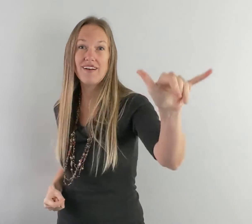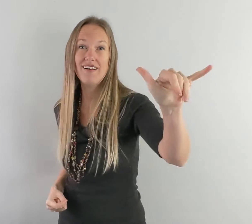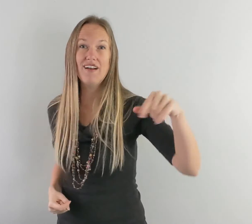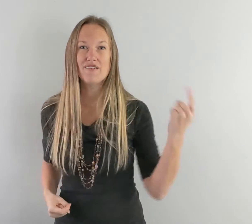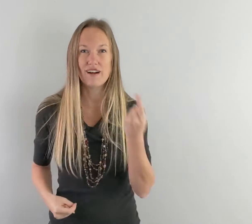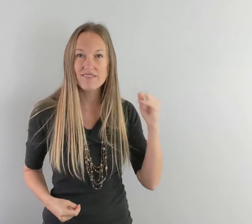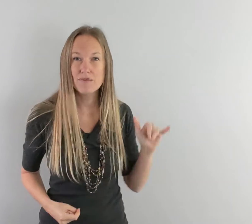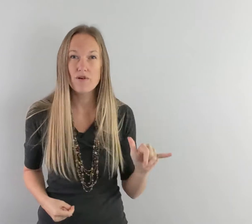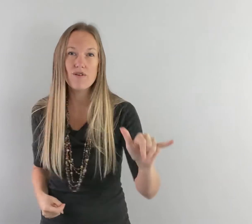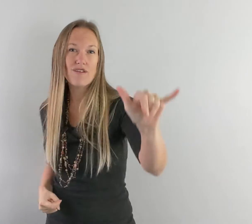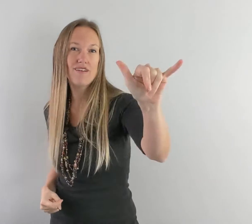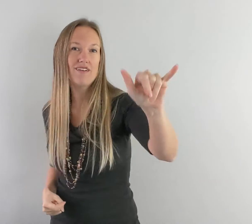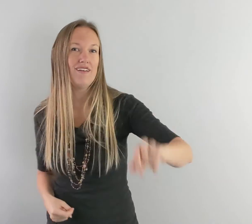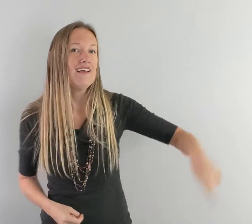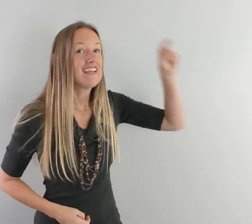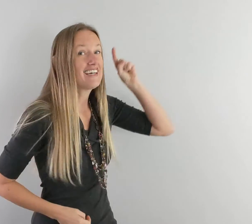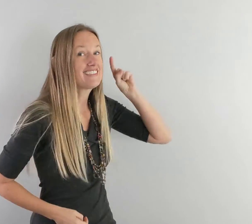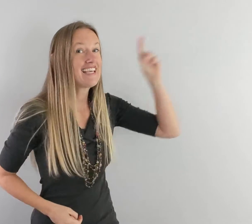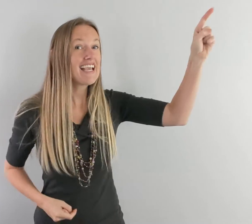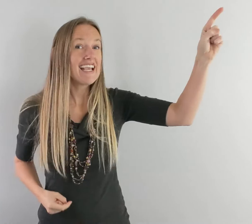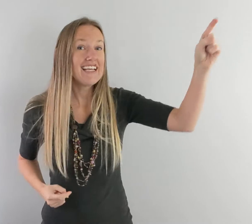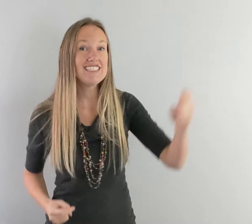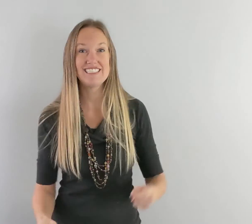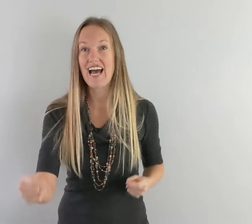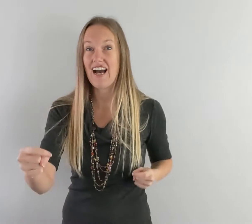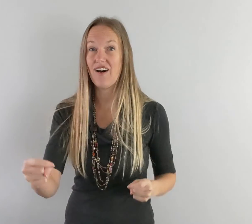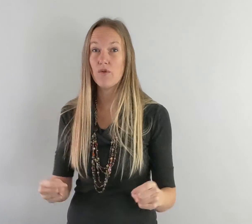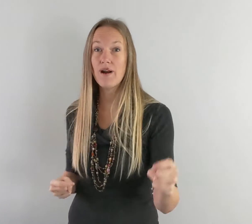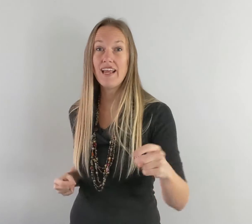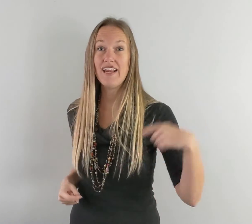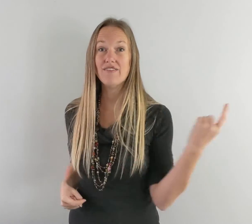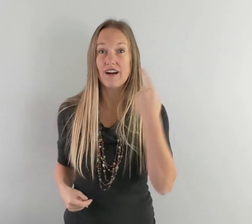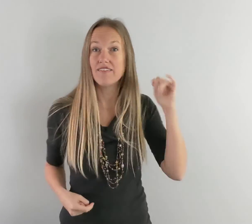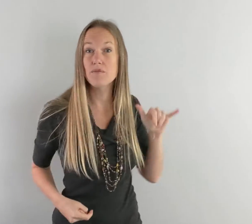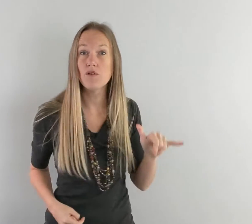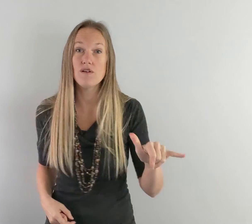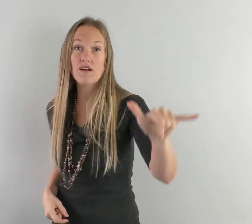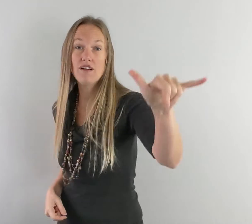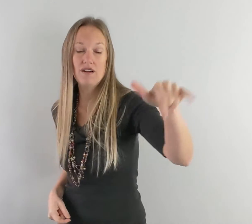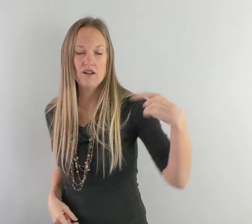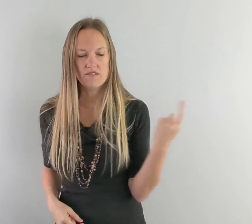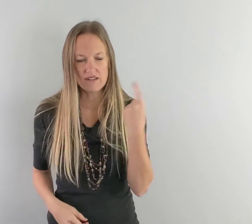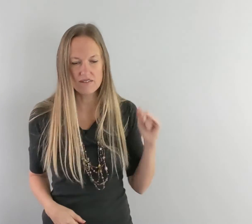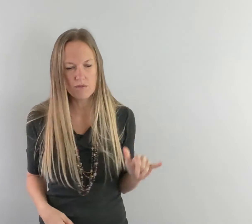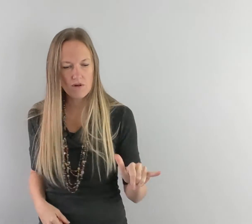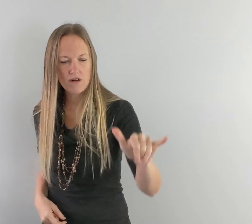forevermore, forevermore. Yes, he shall reign forevermore,